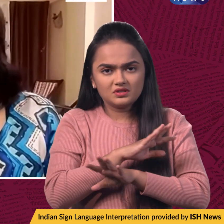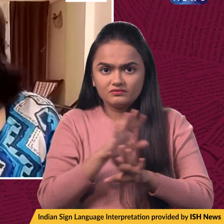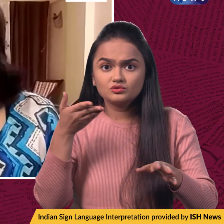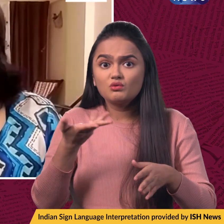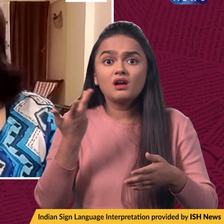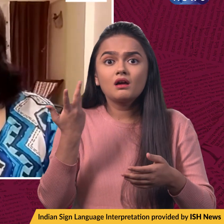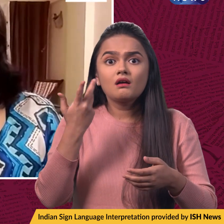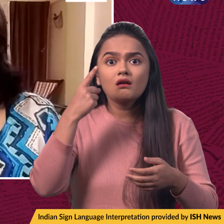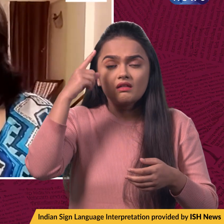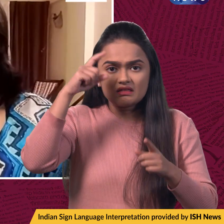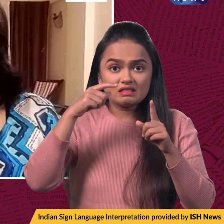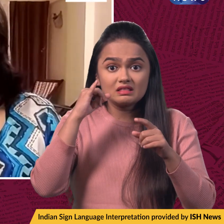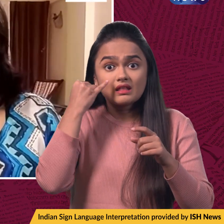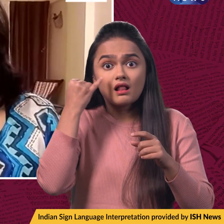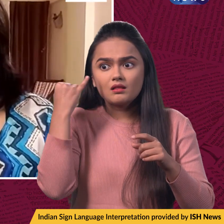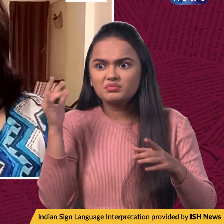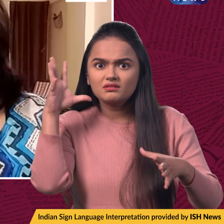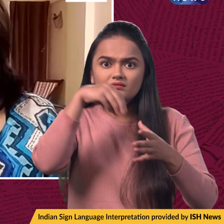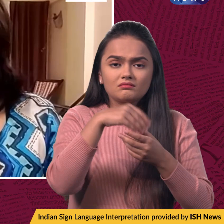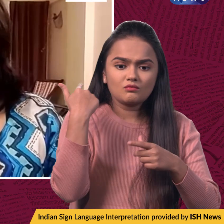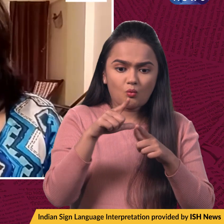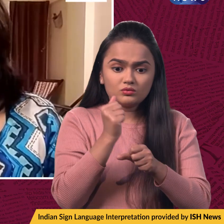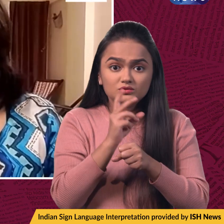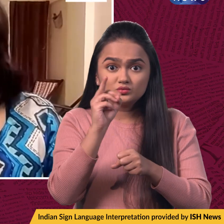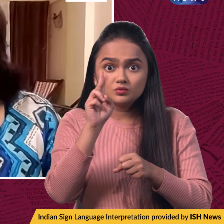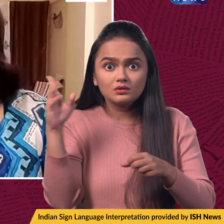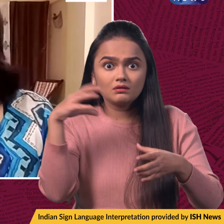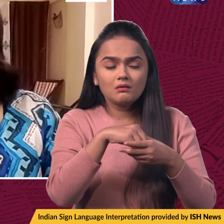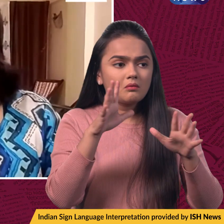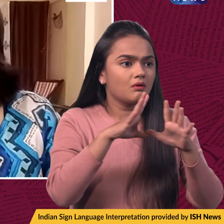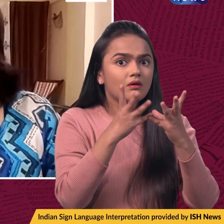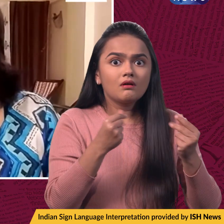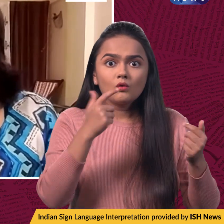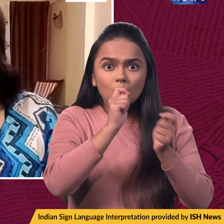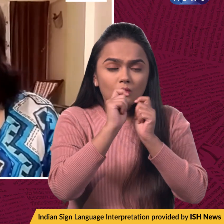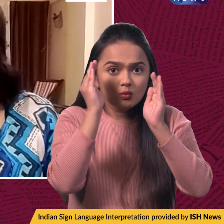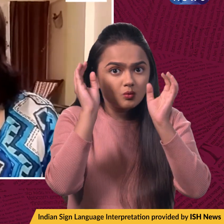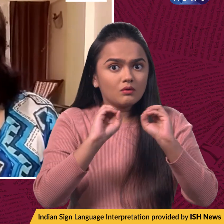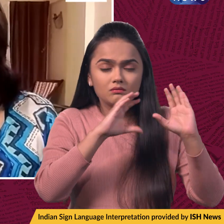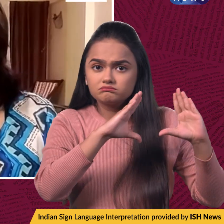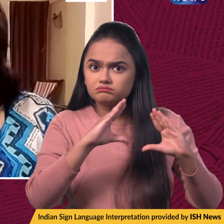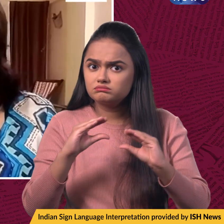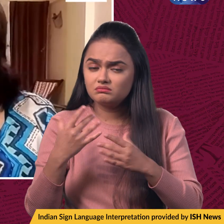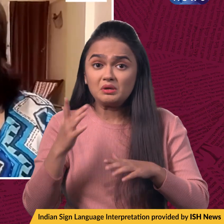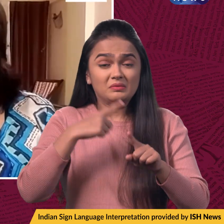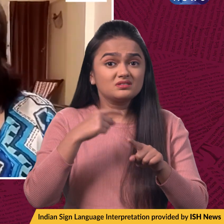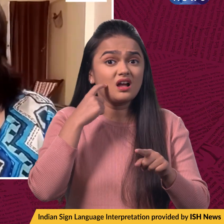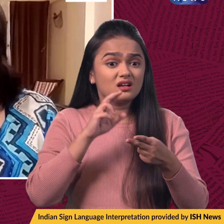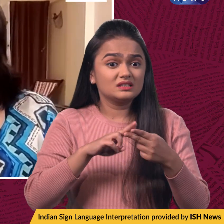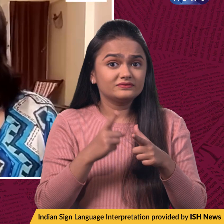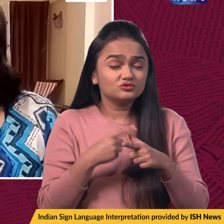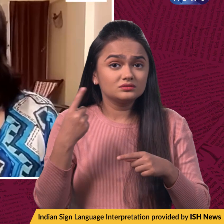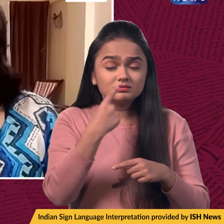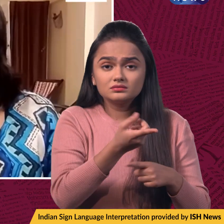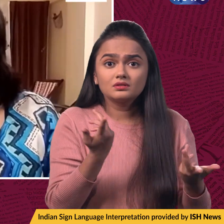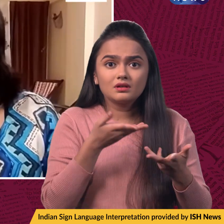after the Taliban seized control of the country in August 2021. Now, IFJ went on to say that, and I quote,